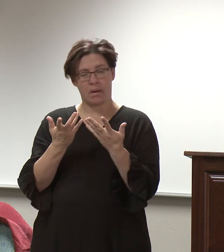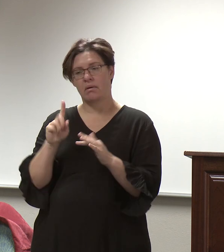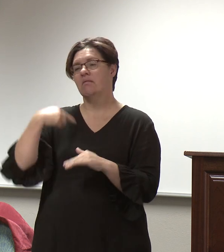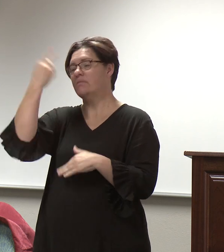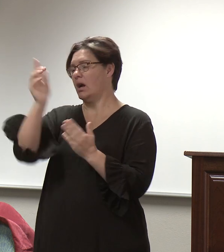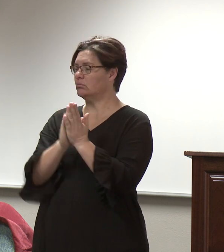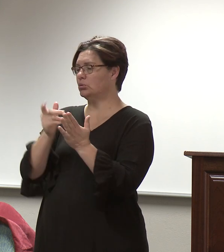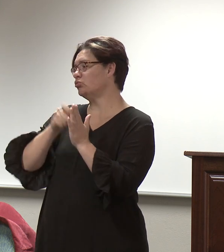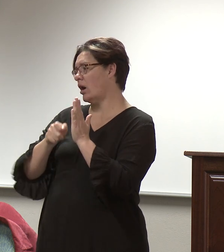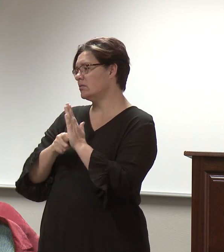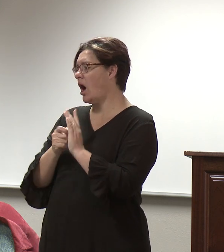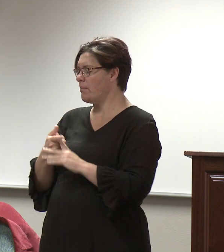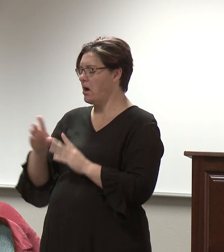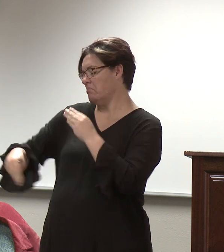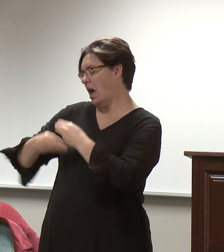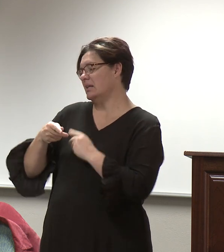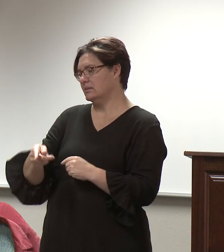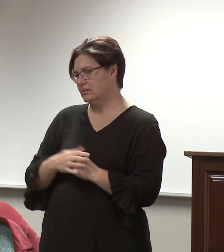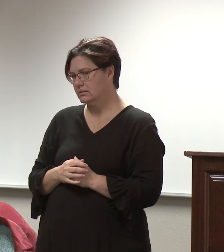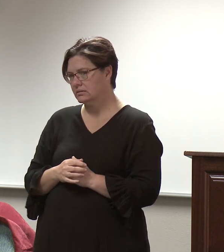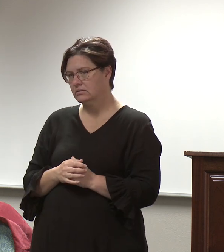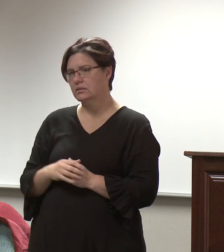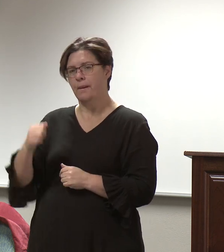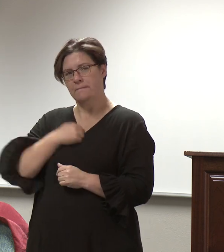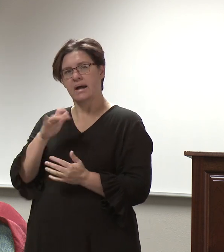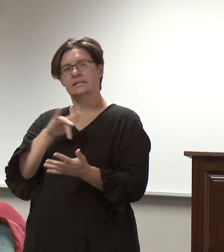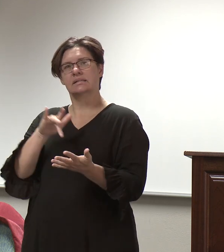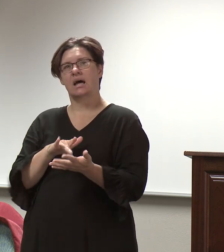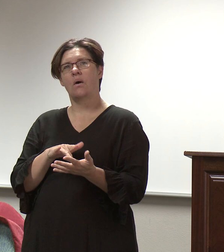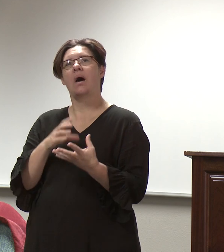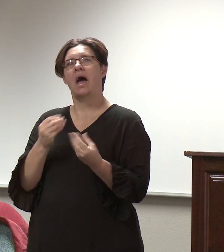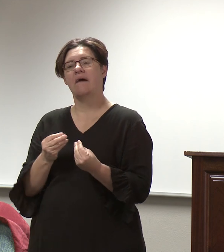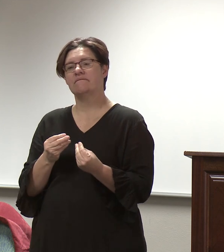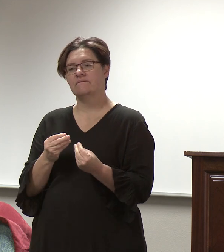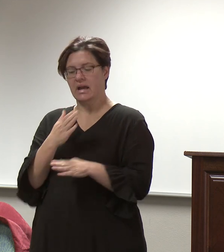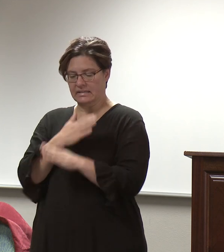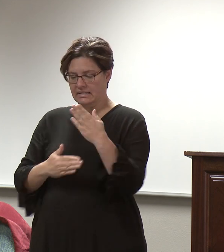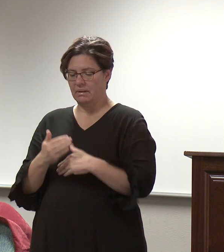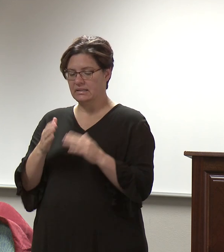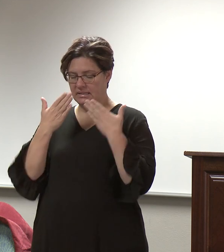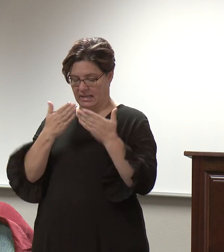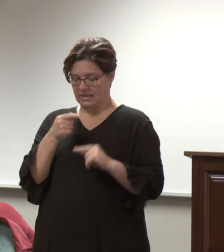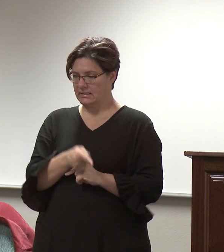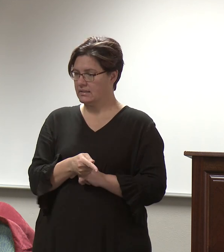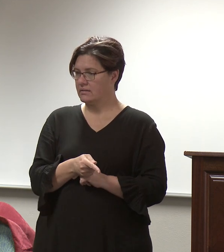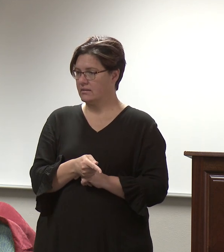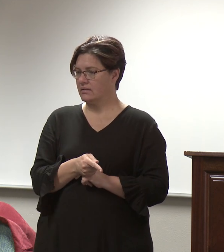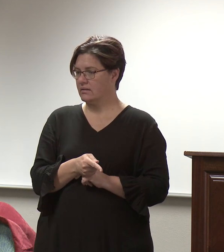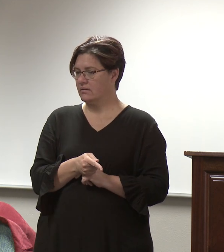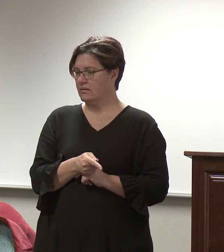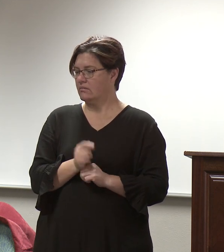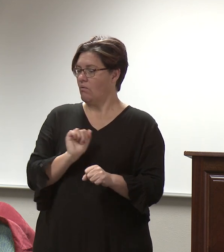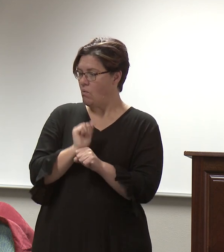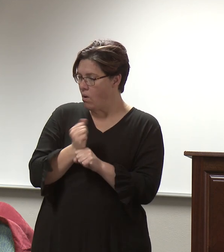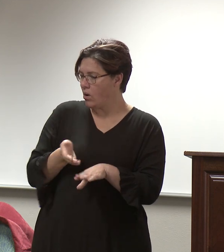writing, I'm sure that I'll account for that, because in my center we have a group of disability studies. We have been working